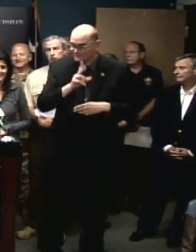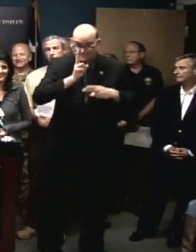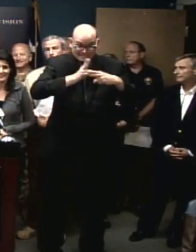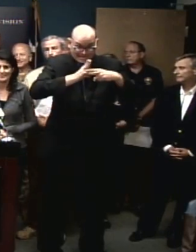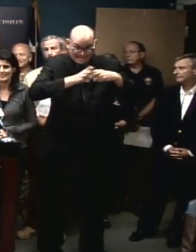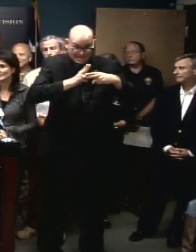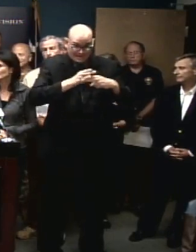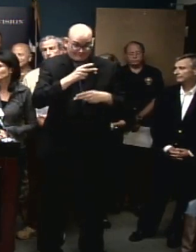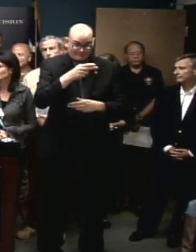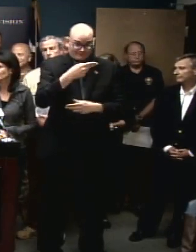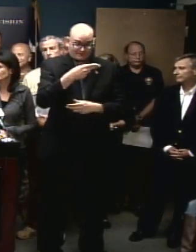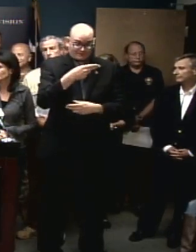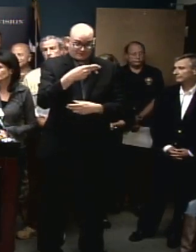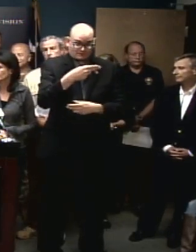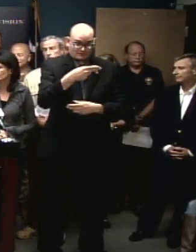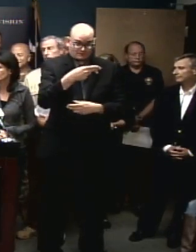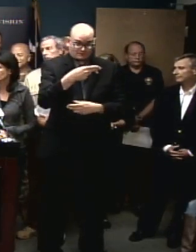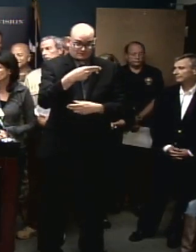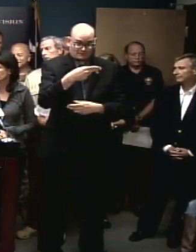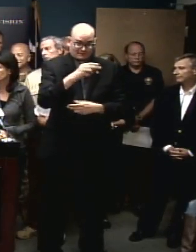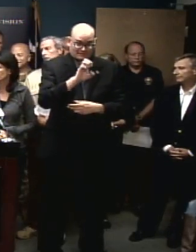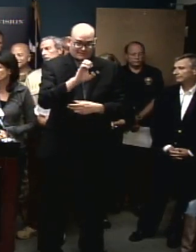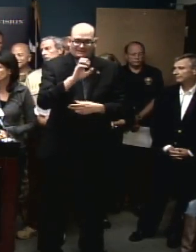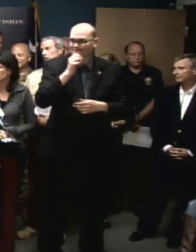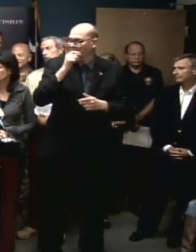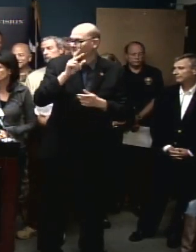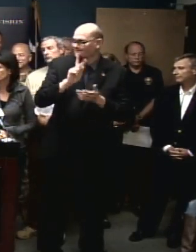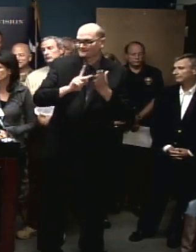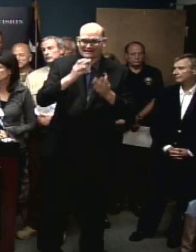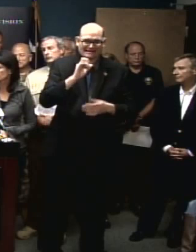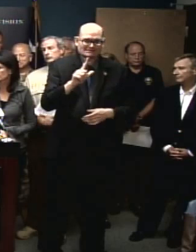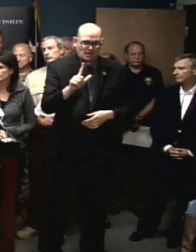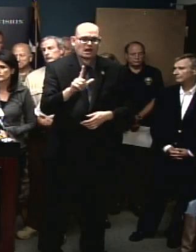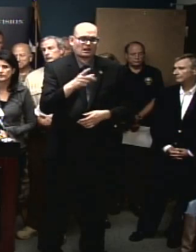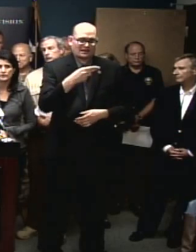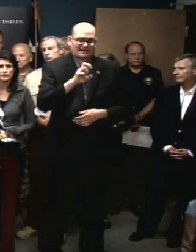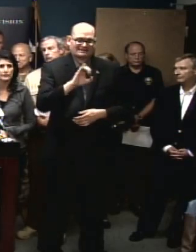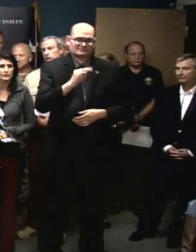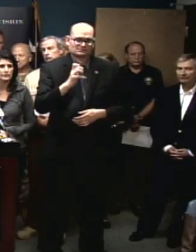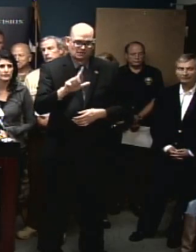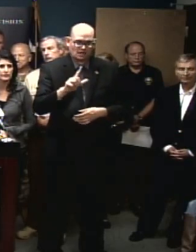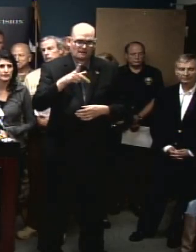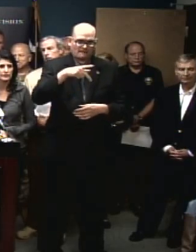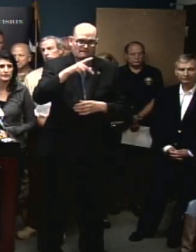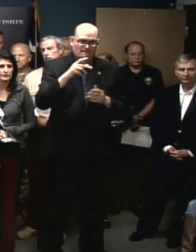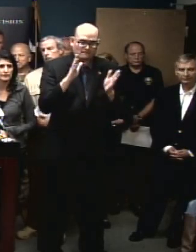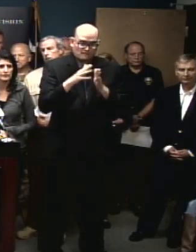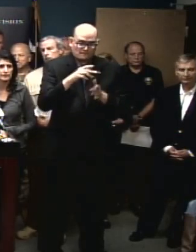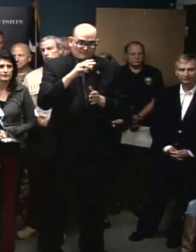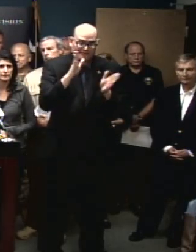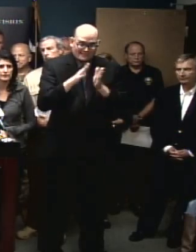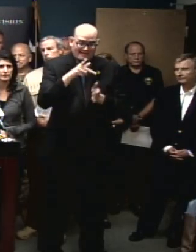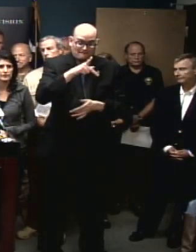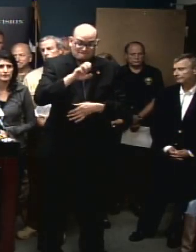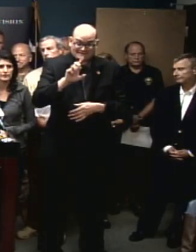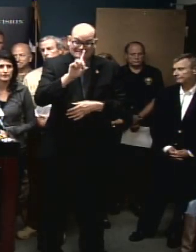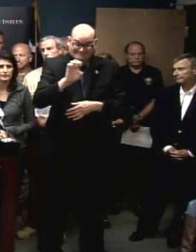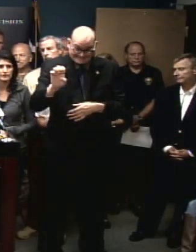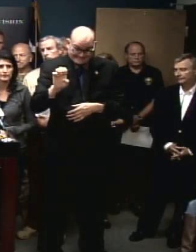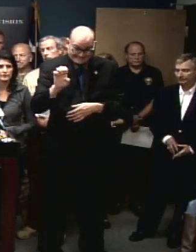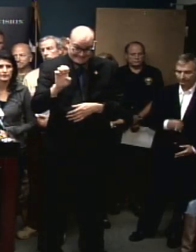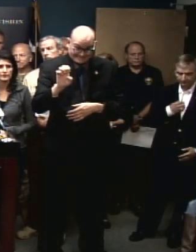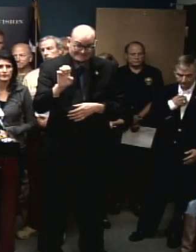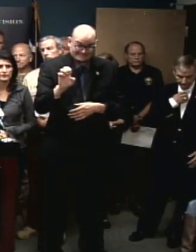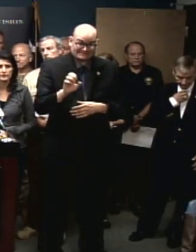So we have two confirmed, and one is the Little PD State Park in Dillon County. That's a C3 dam, so